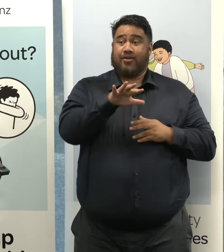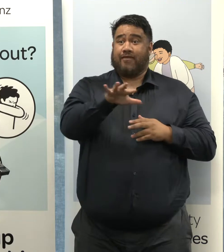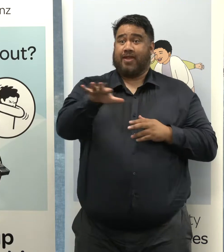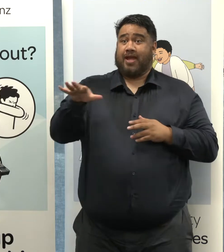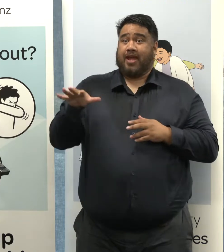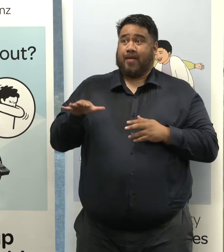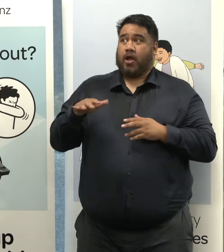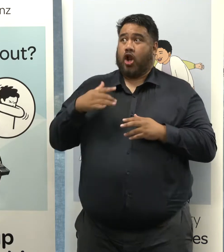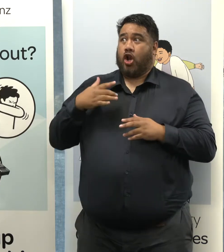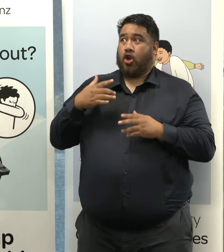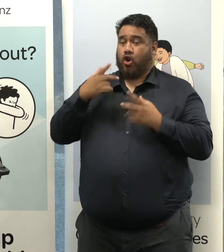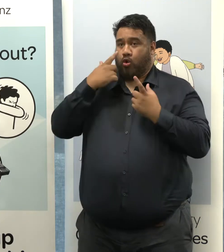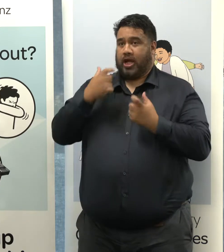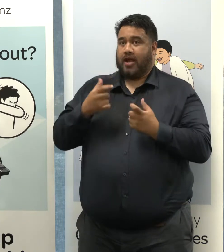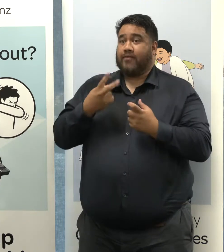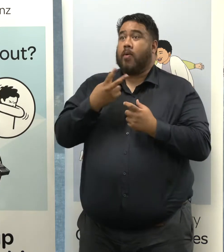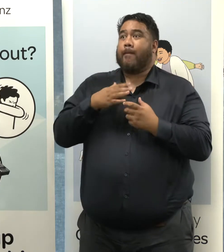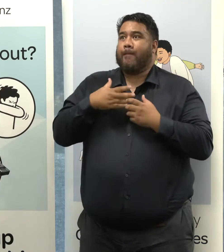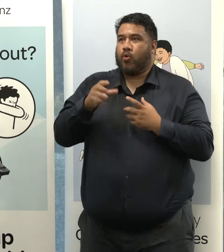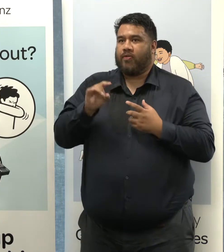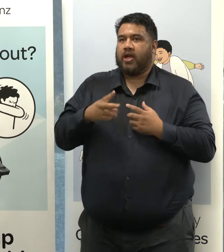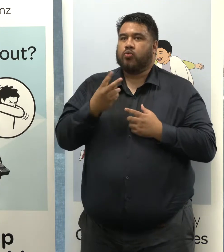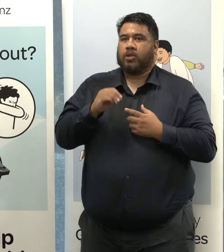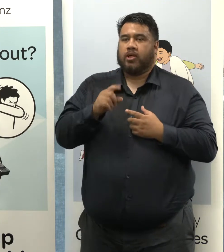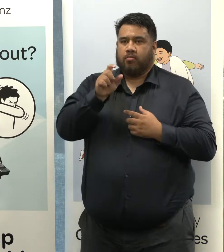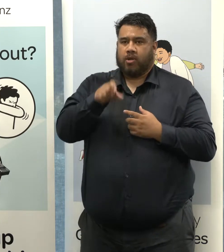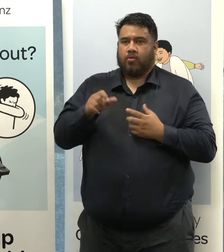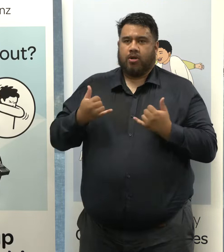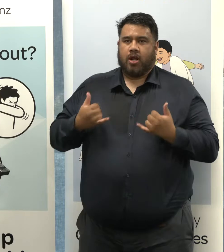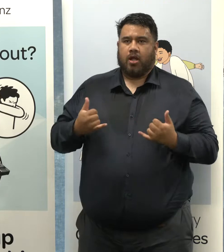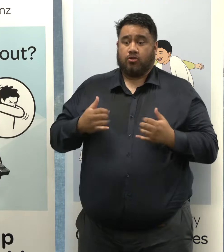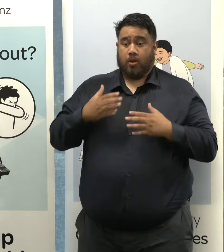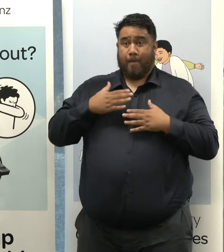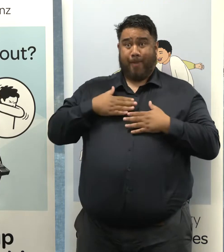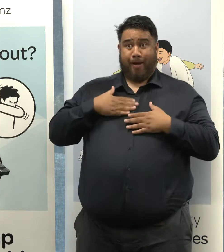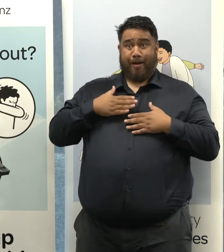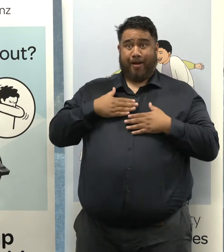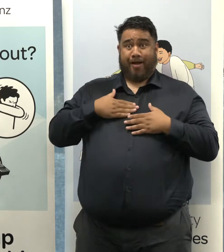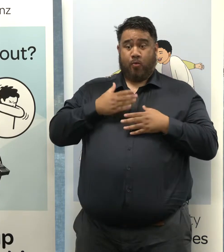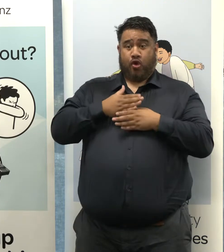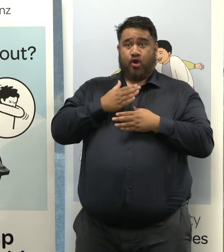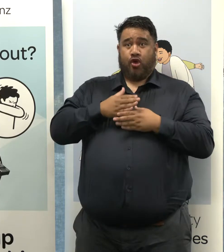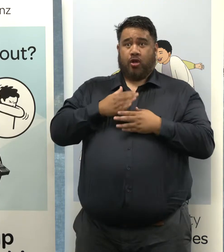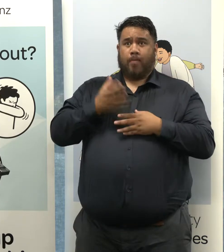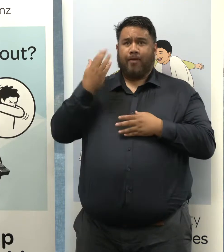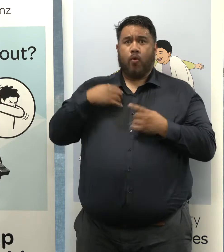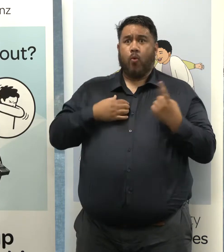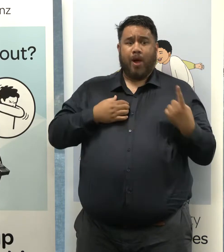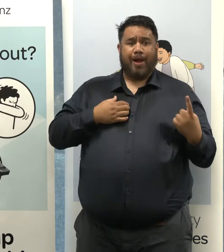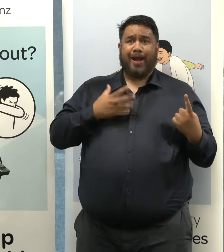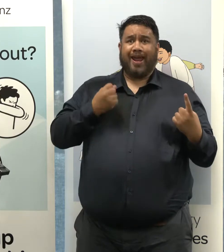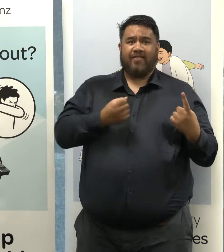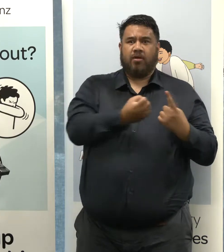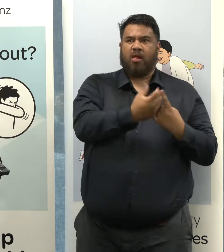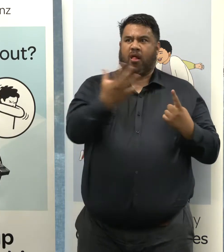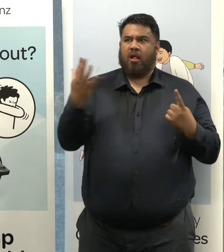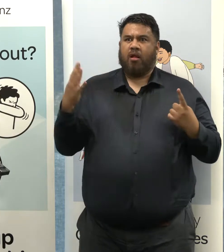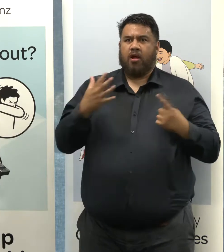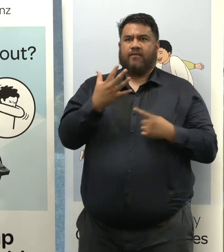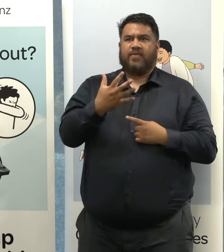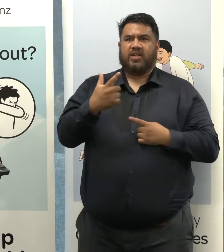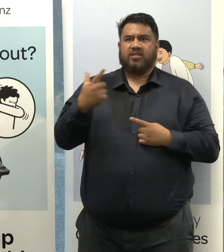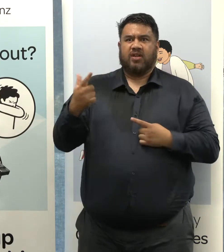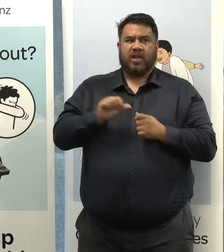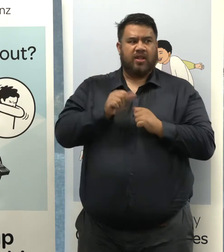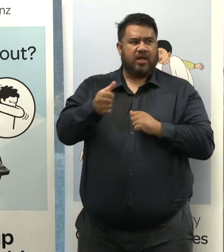20 patients now. So in my practice, in the last 2 weeks, I've gone from 1 patient to 57 patients the following